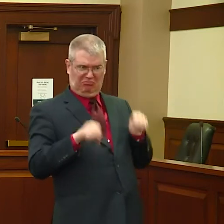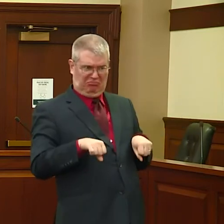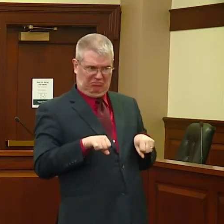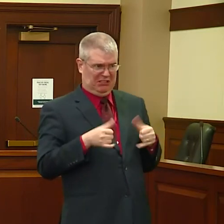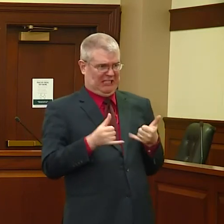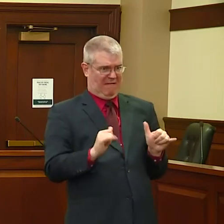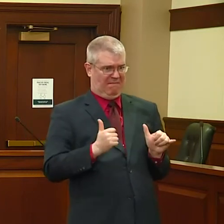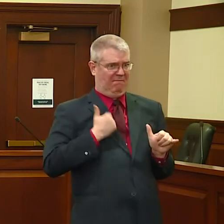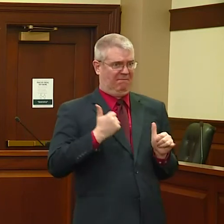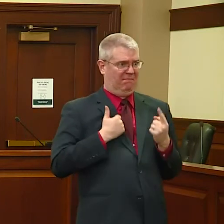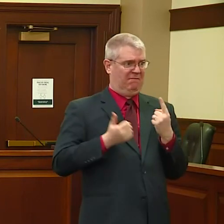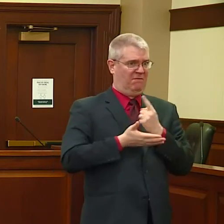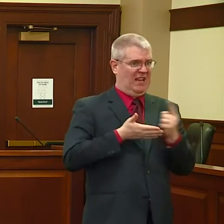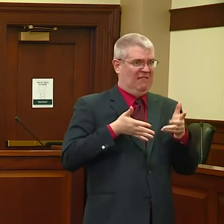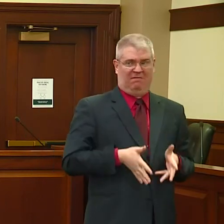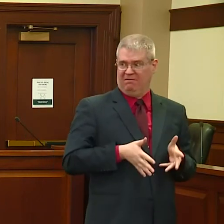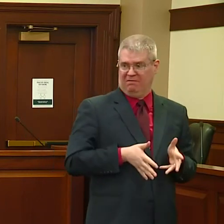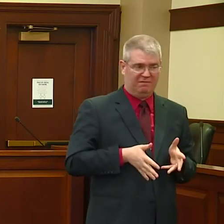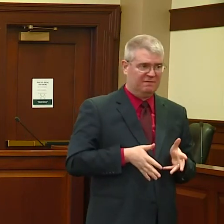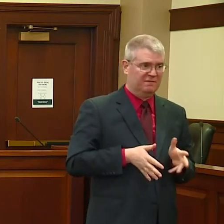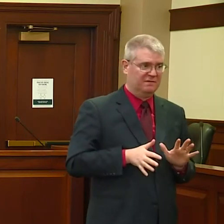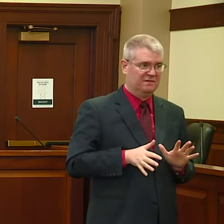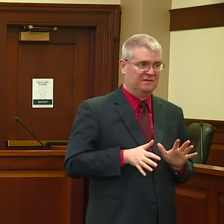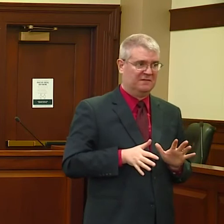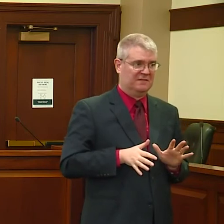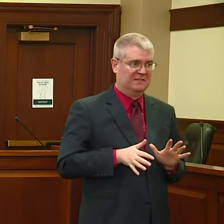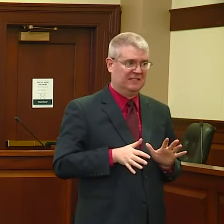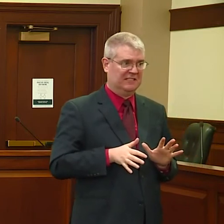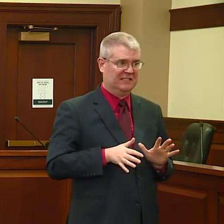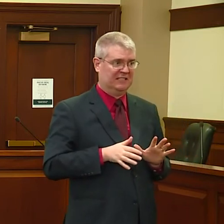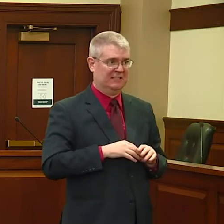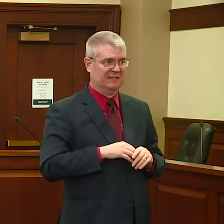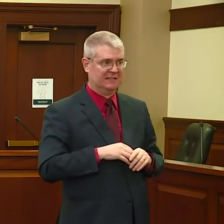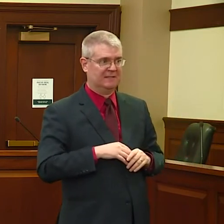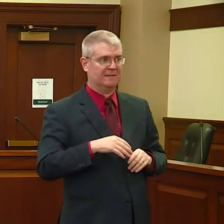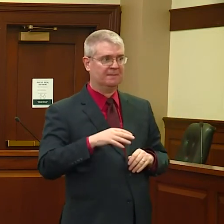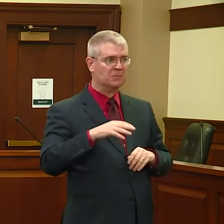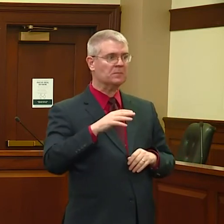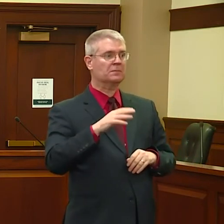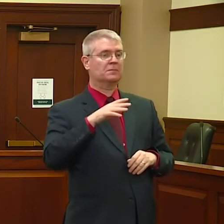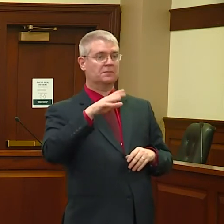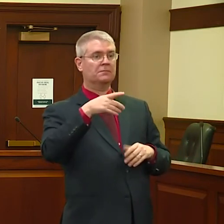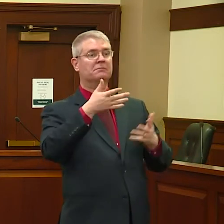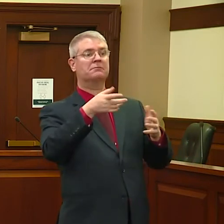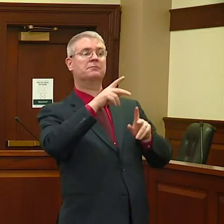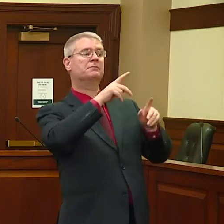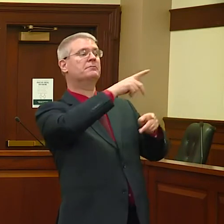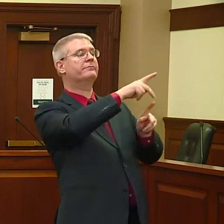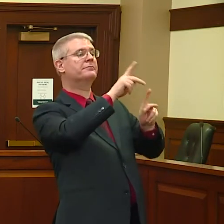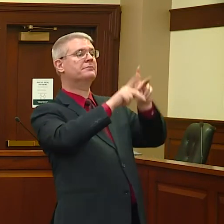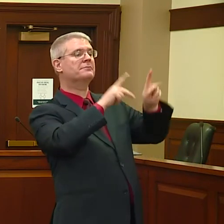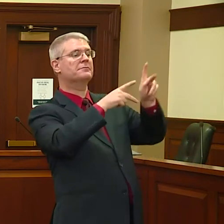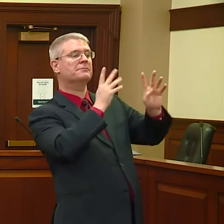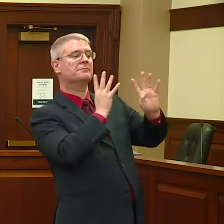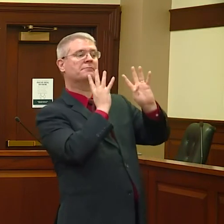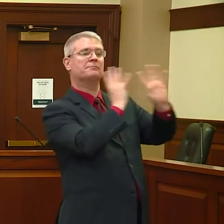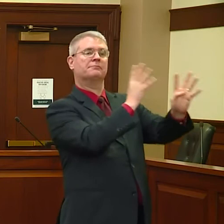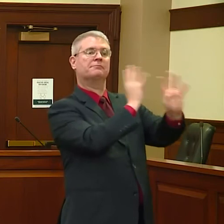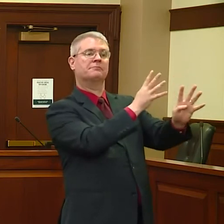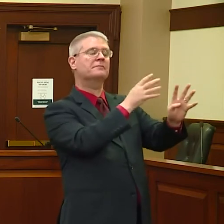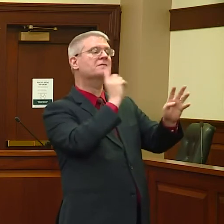polling locations to where you maximize the safety of the poll workers and maximize the safety of the people being in there. But